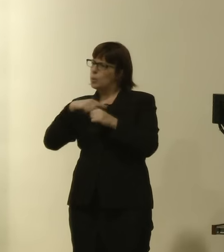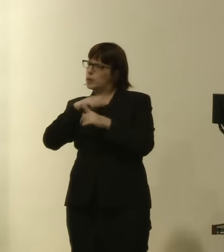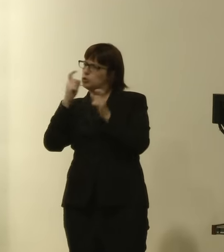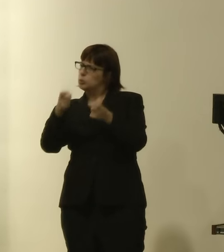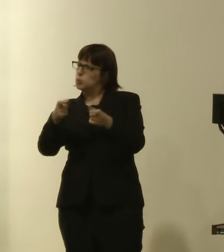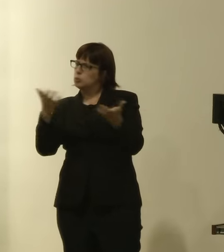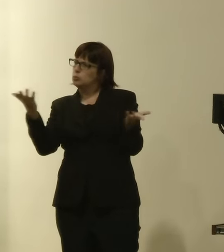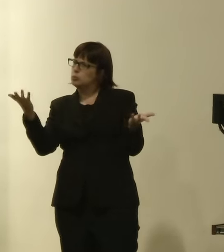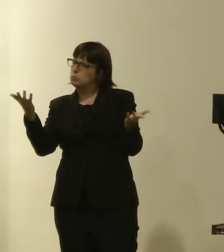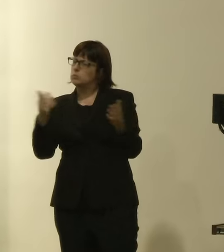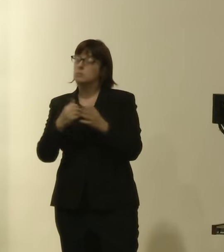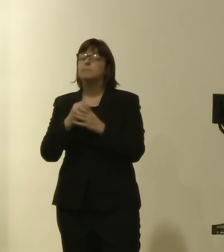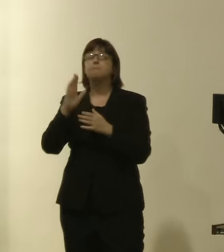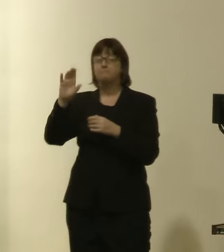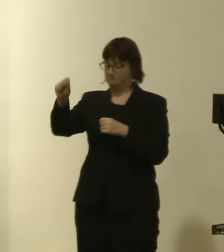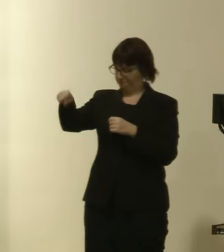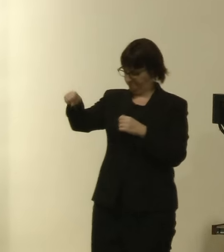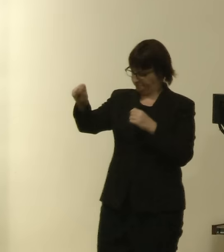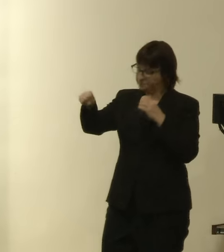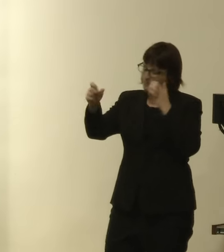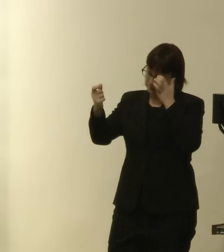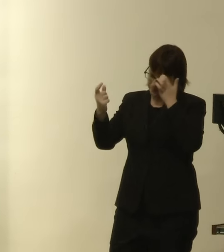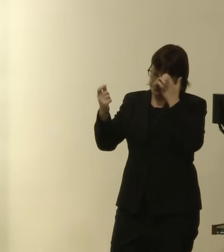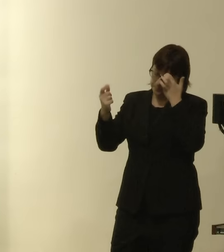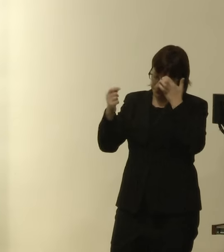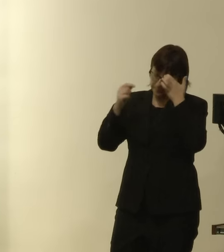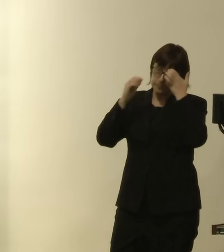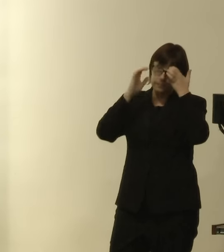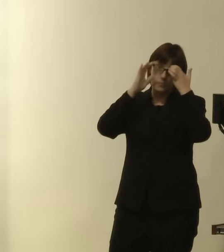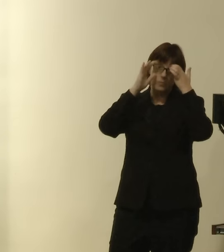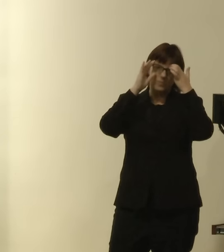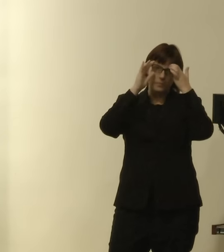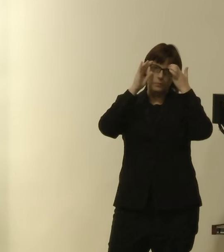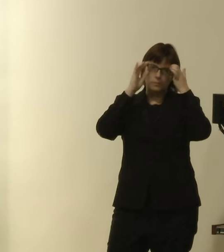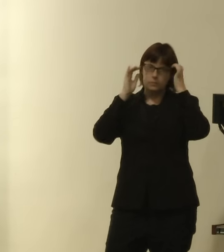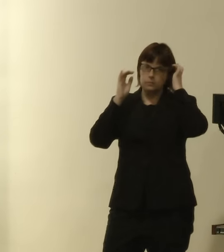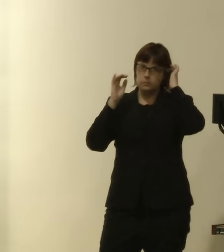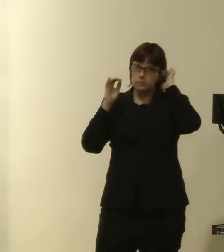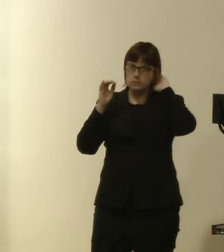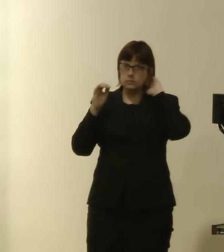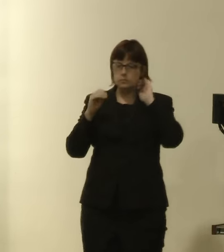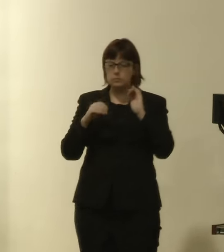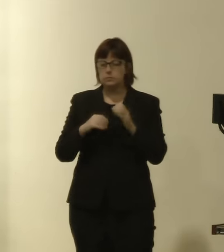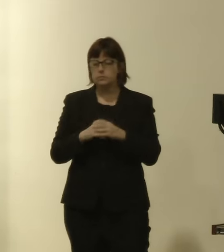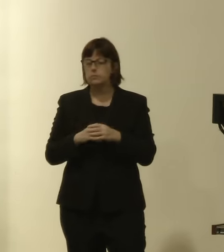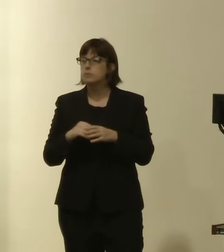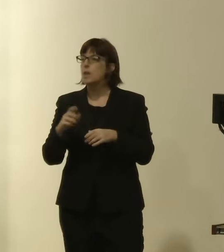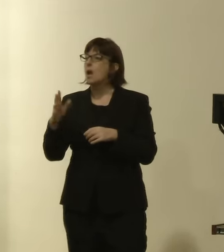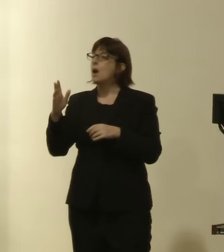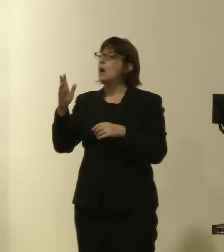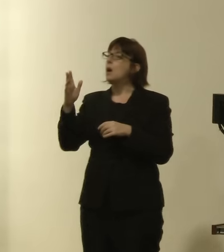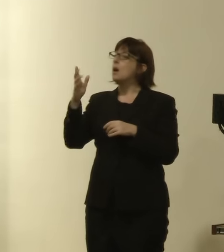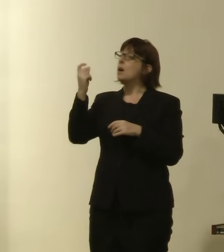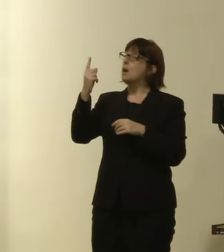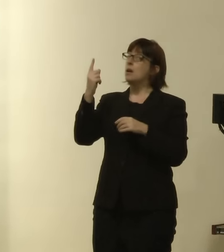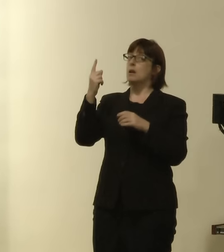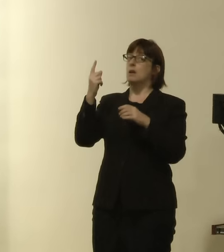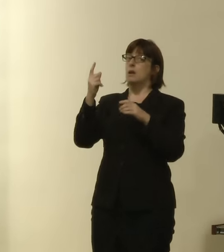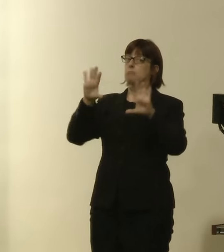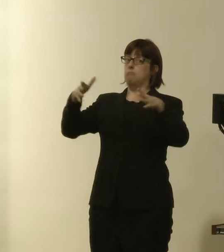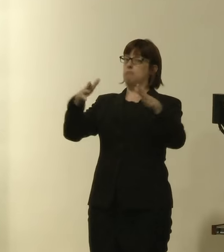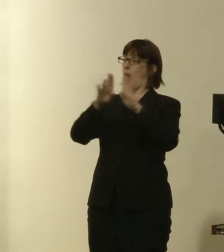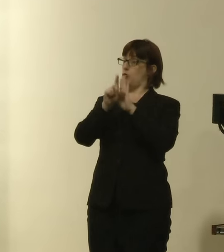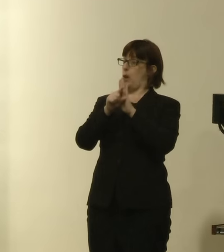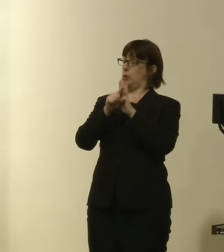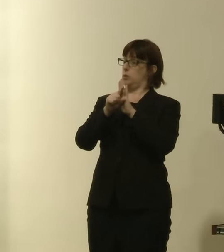Yeah. Well, let me just say that I would say that undergraduates in general have